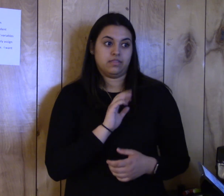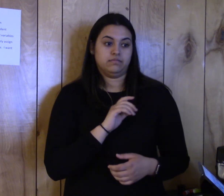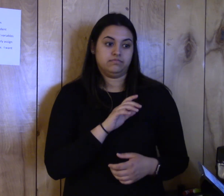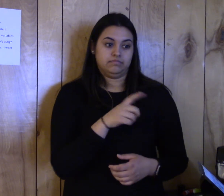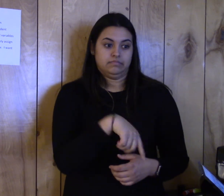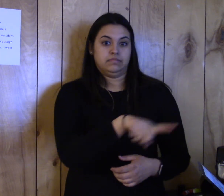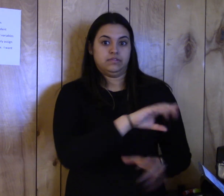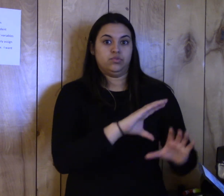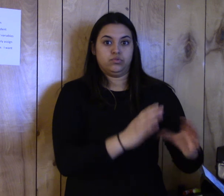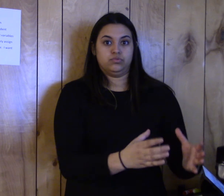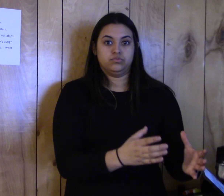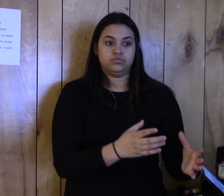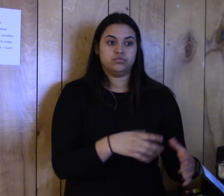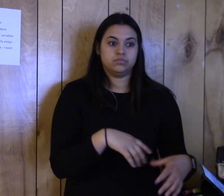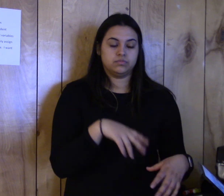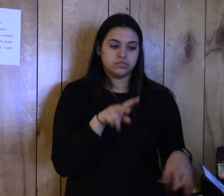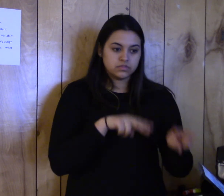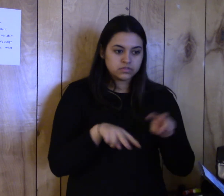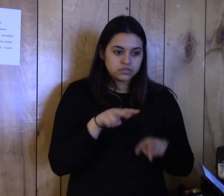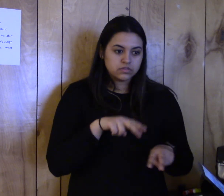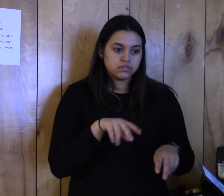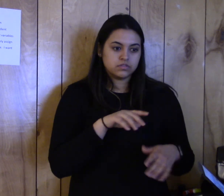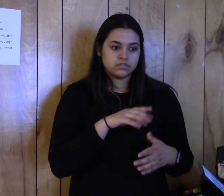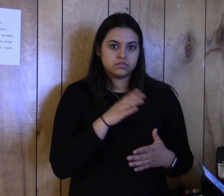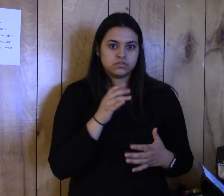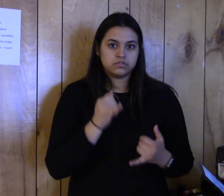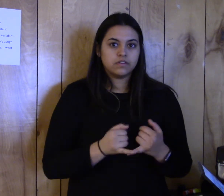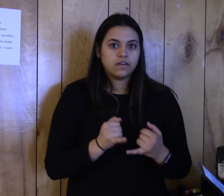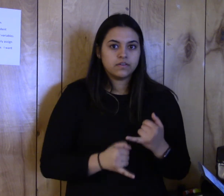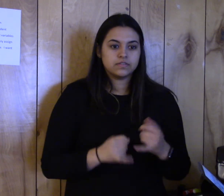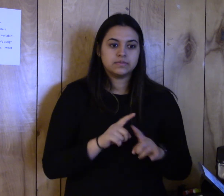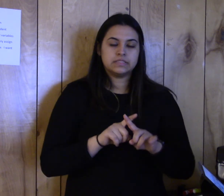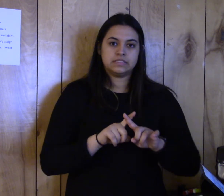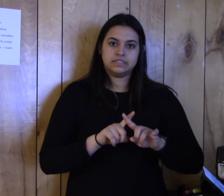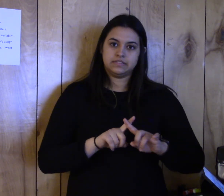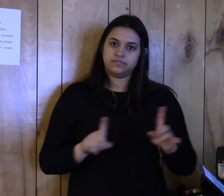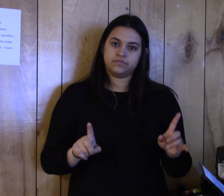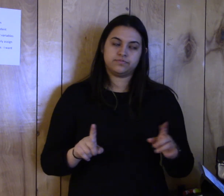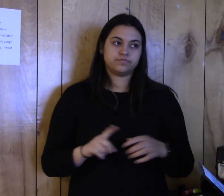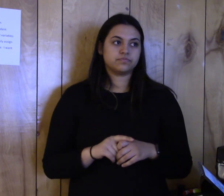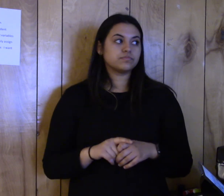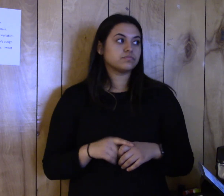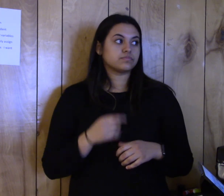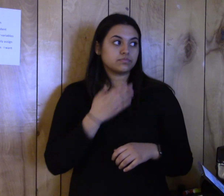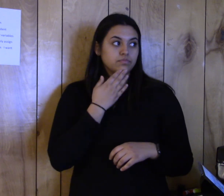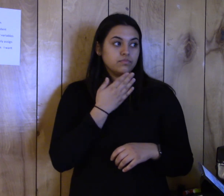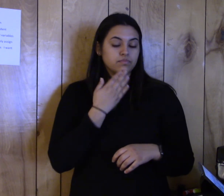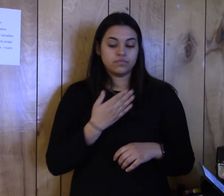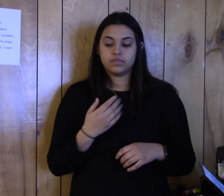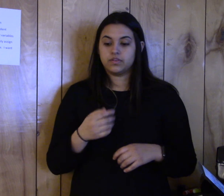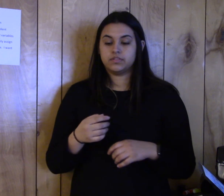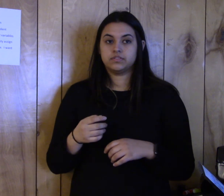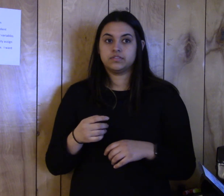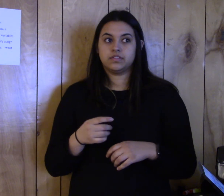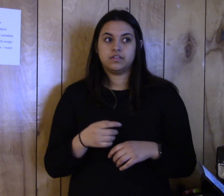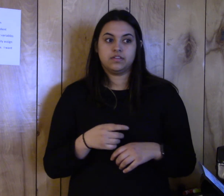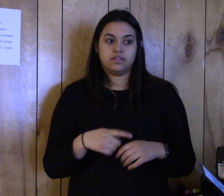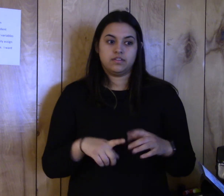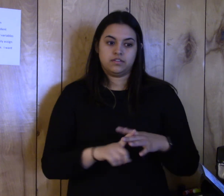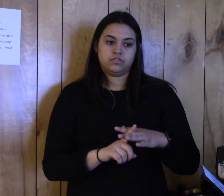And that it drove them to what they did. The good news was that they flunked out of school before they could get degrees. So,